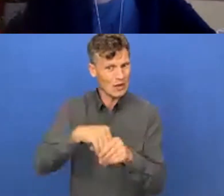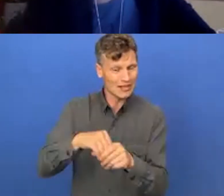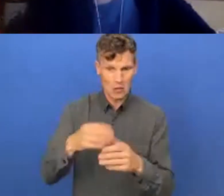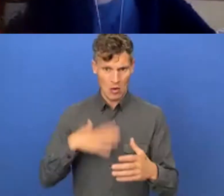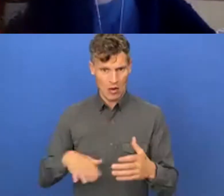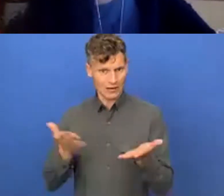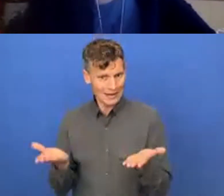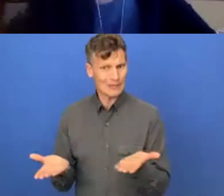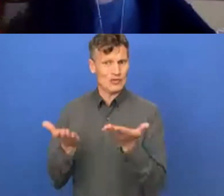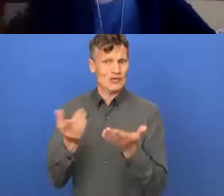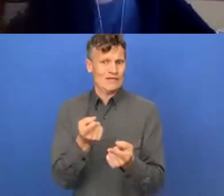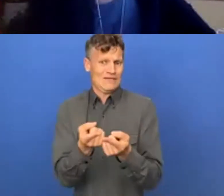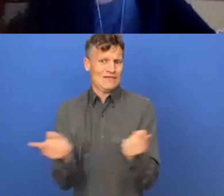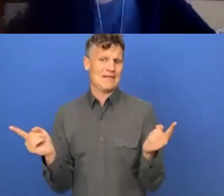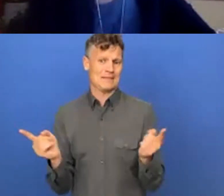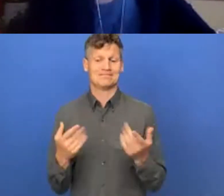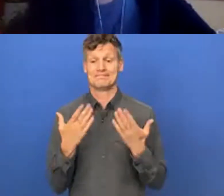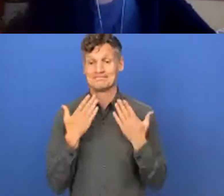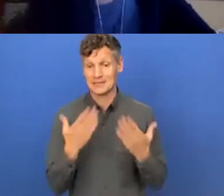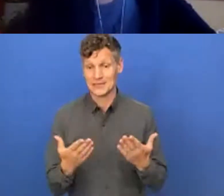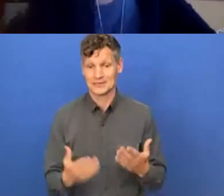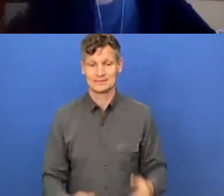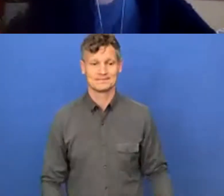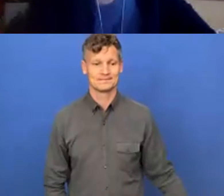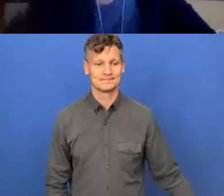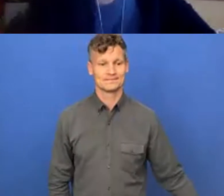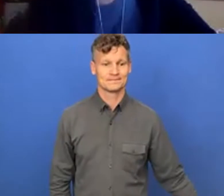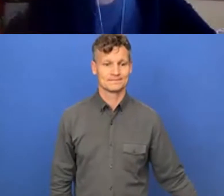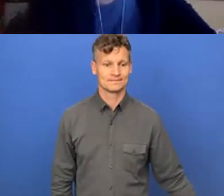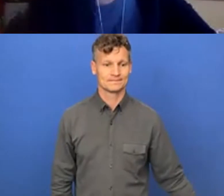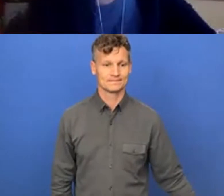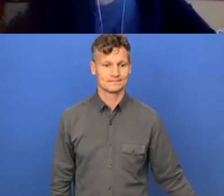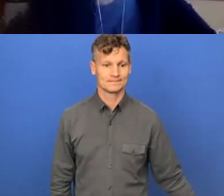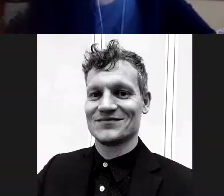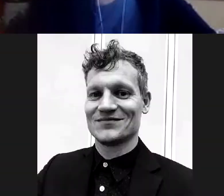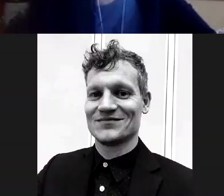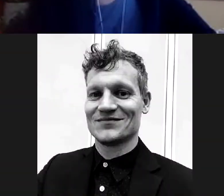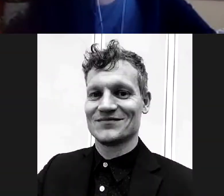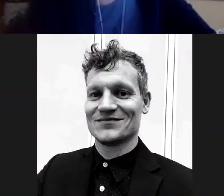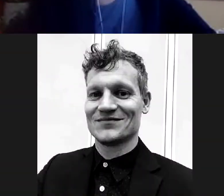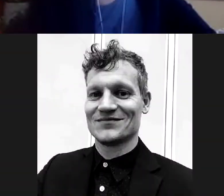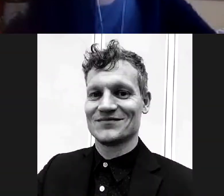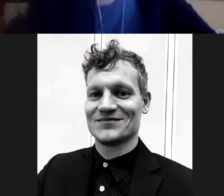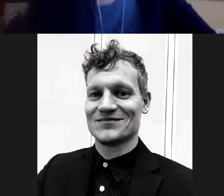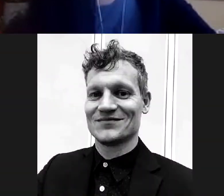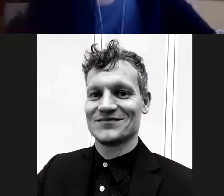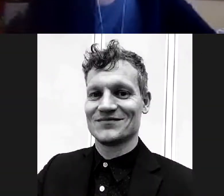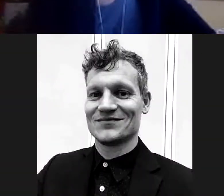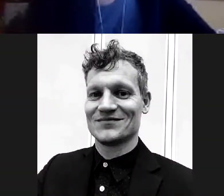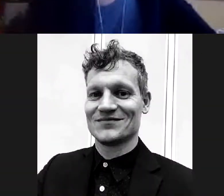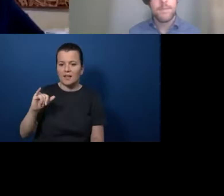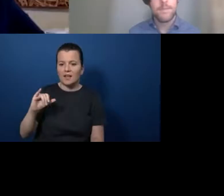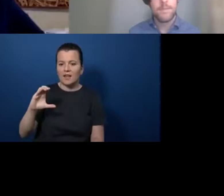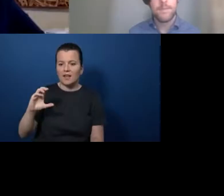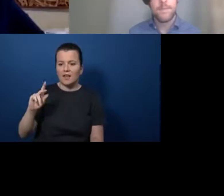you. Thanks a lot. So I'm going to check if we can connect again with Kiki Namuya,